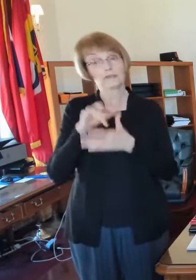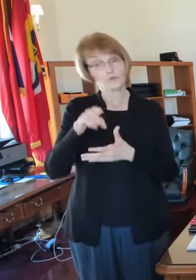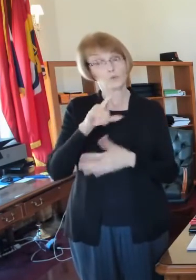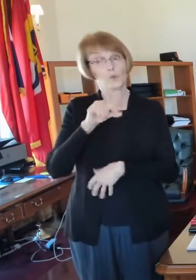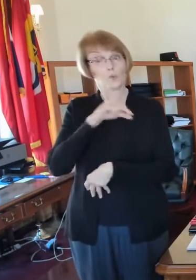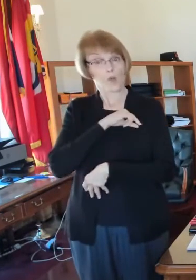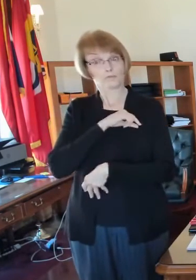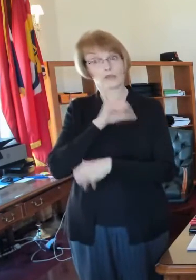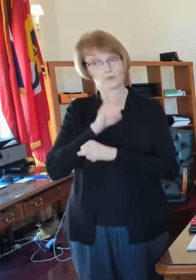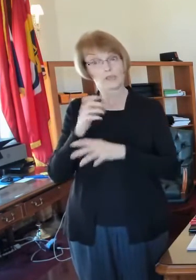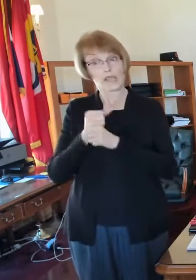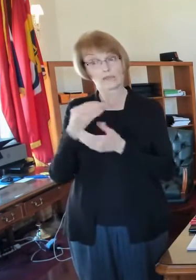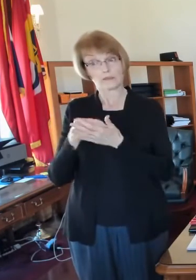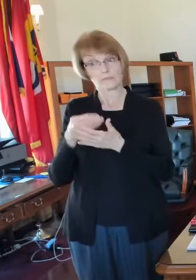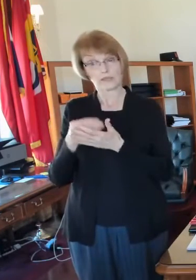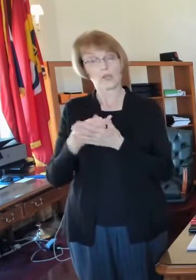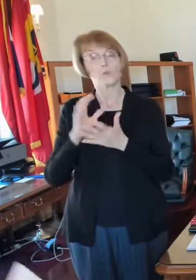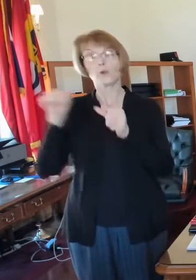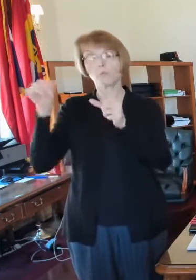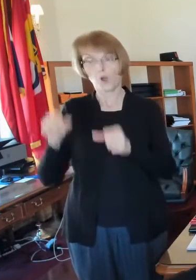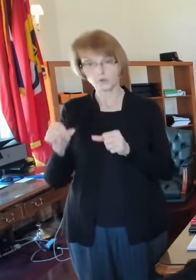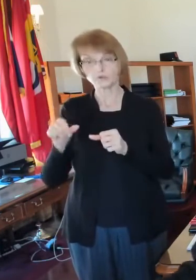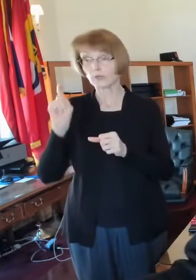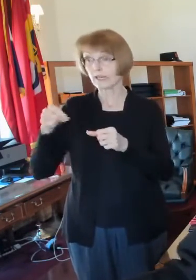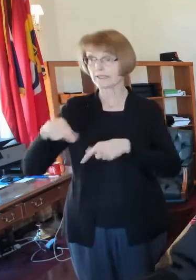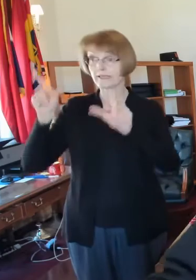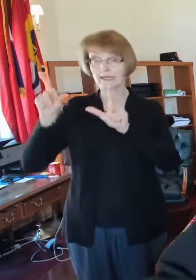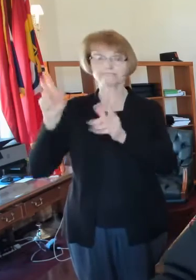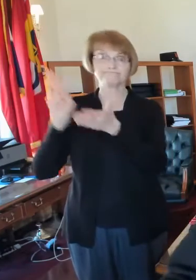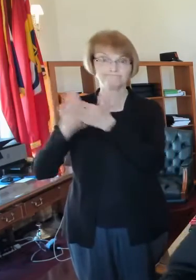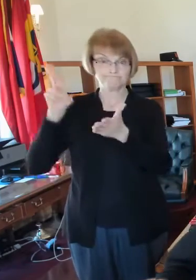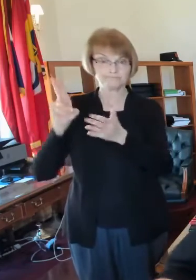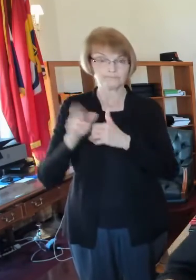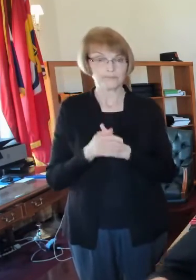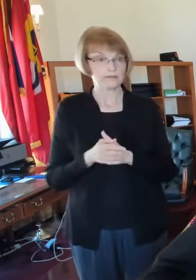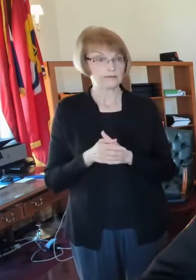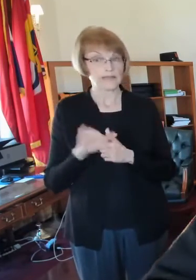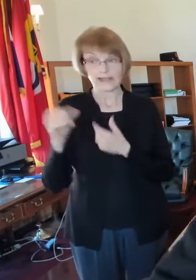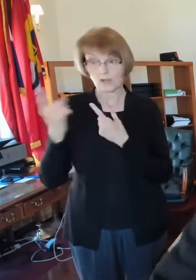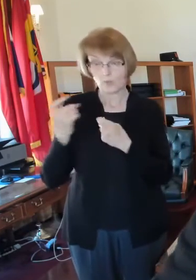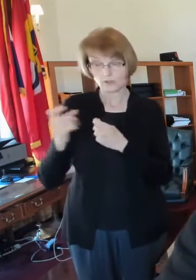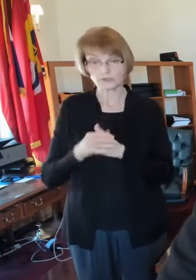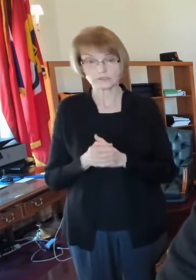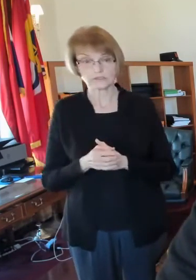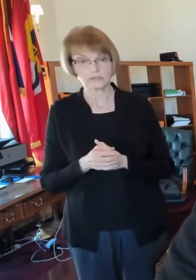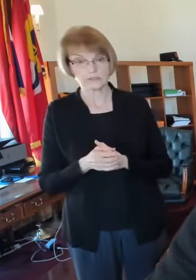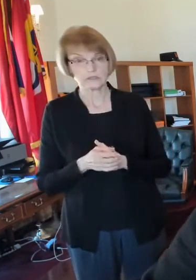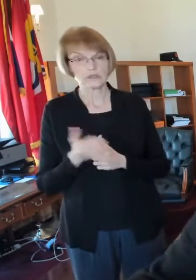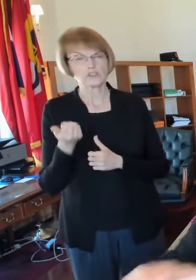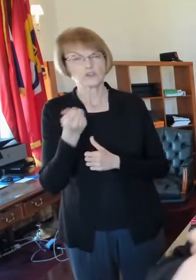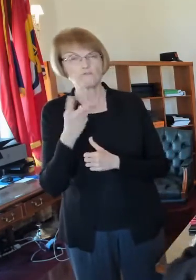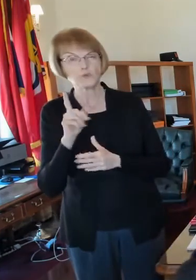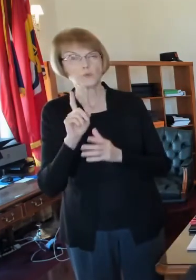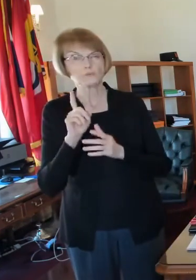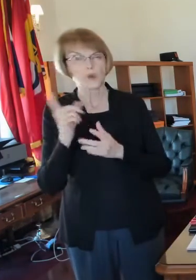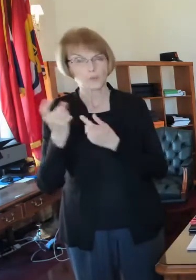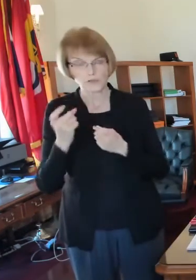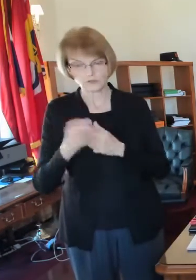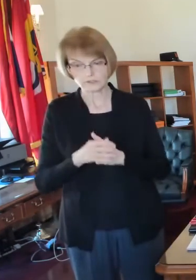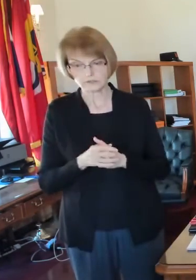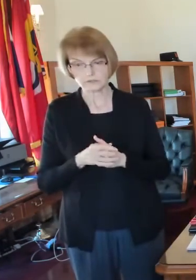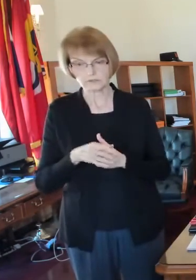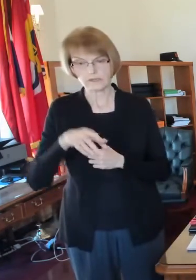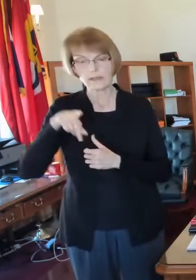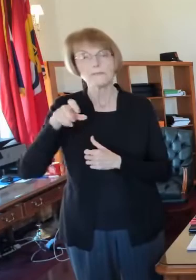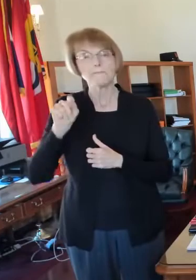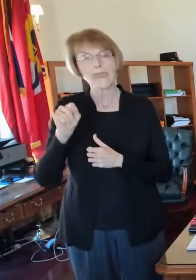qualify, we will post about this and you'll have a link. So, questions? Let's make time for just a couple questions here. So